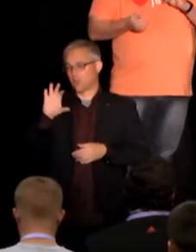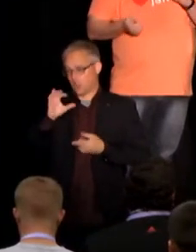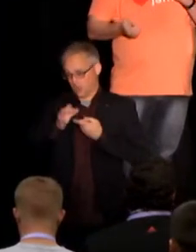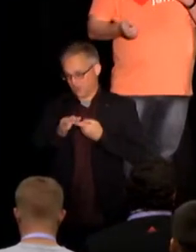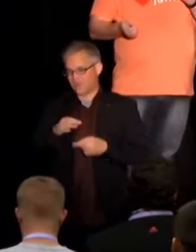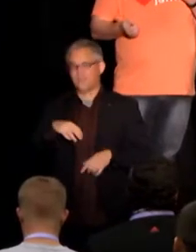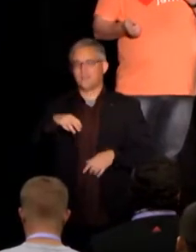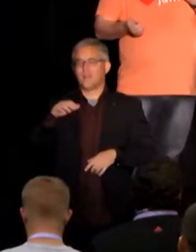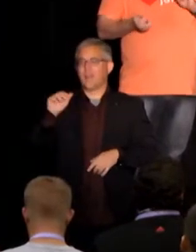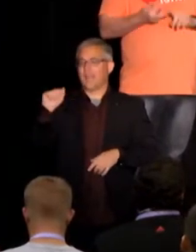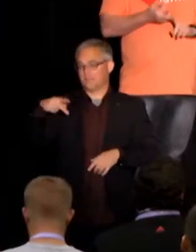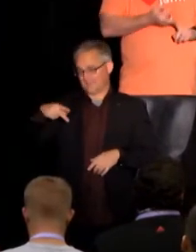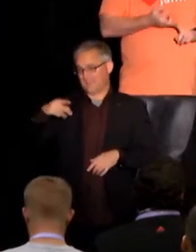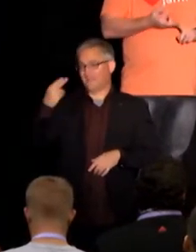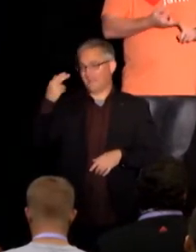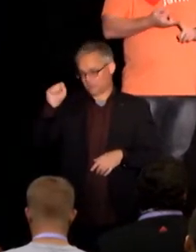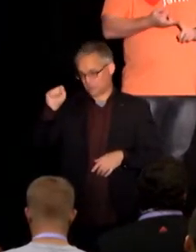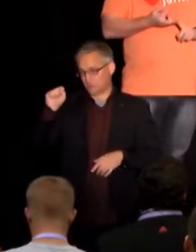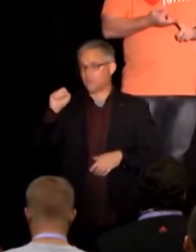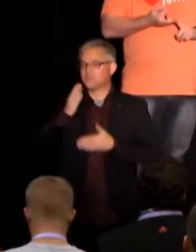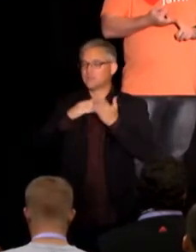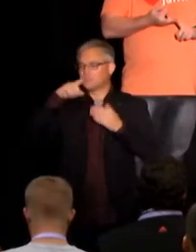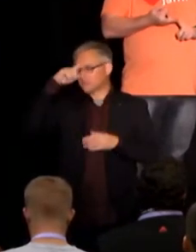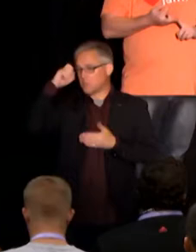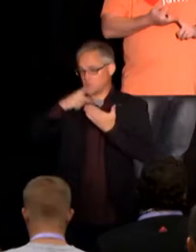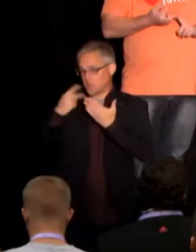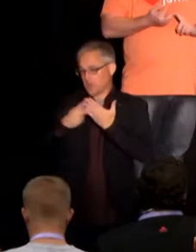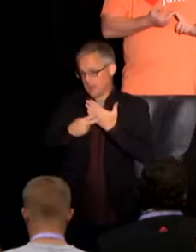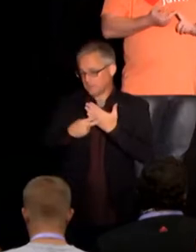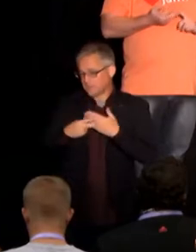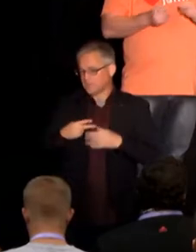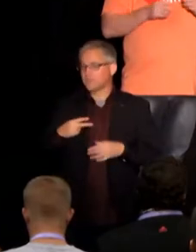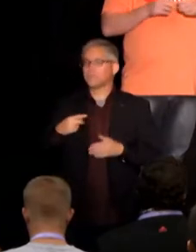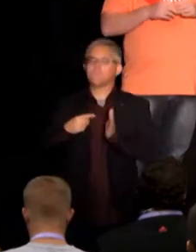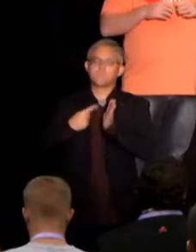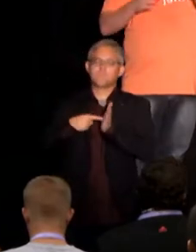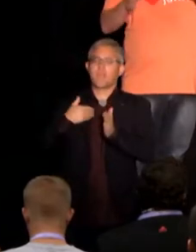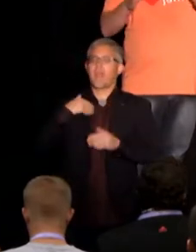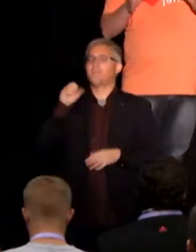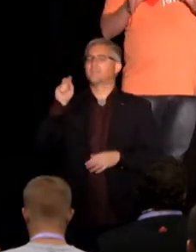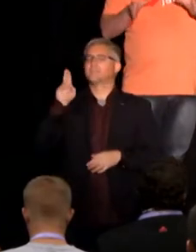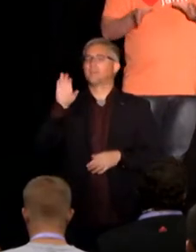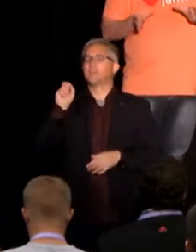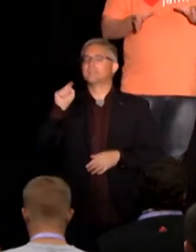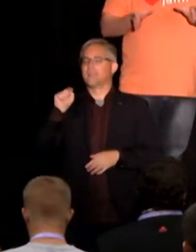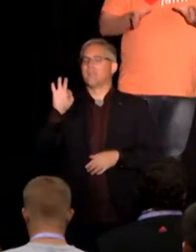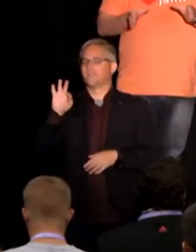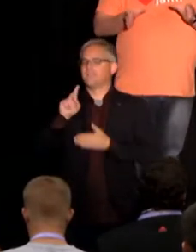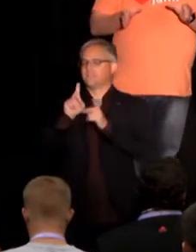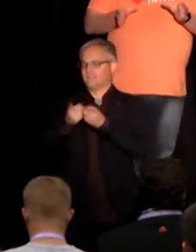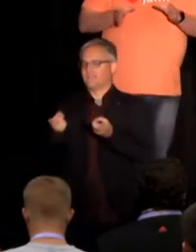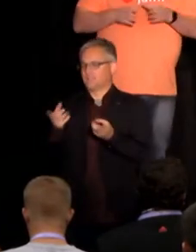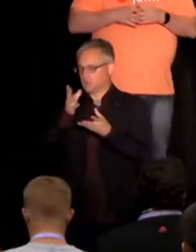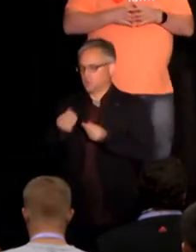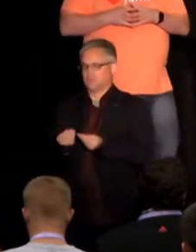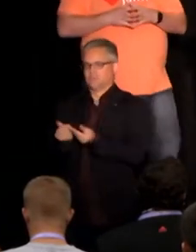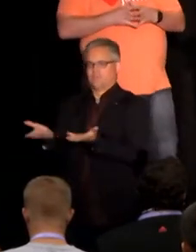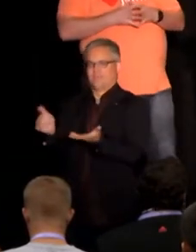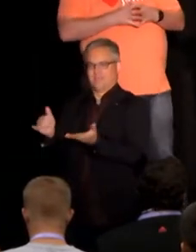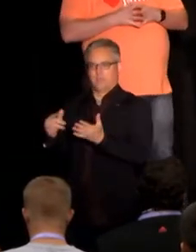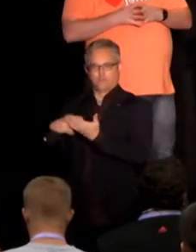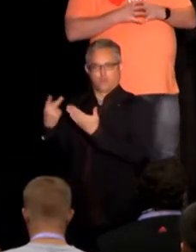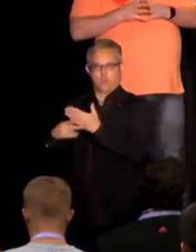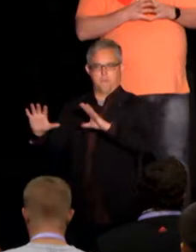school, some of our summer programs will have a special subset of devices assigned to that program. So for those